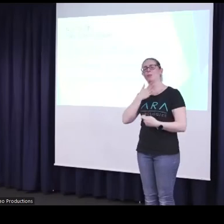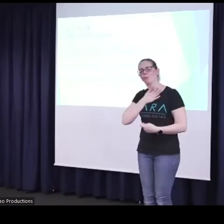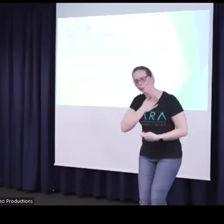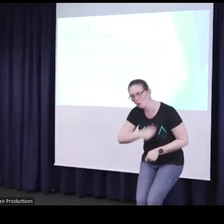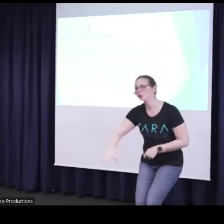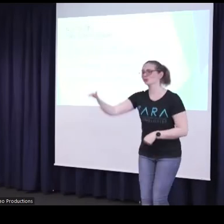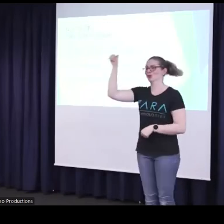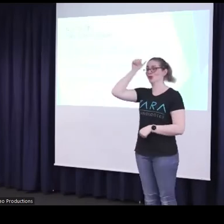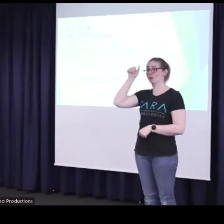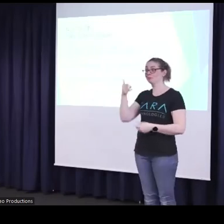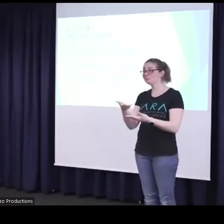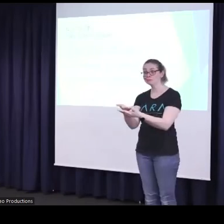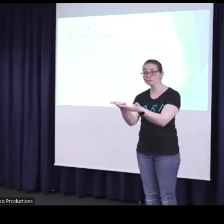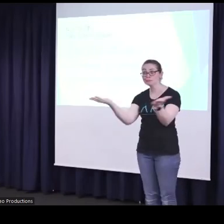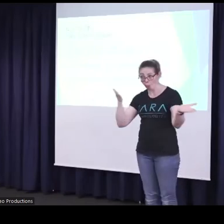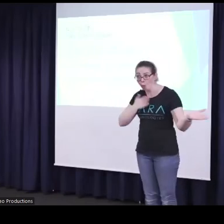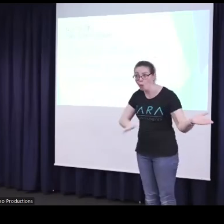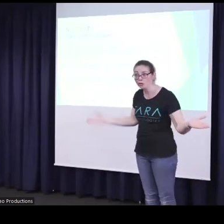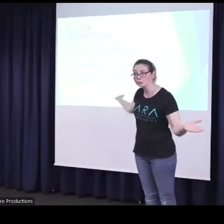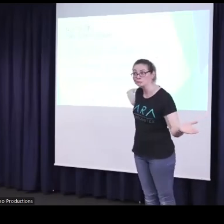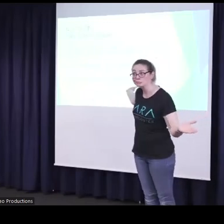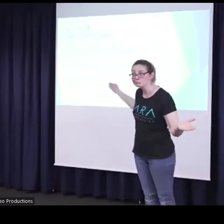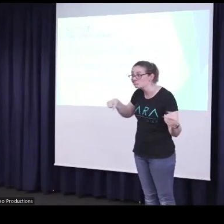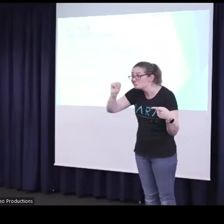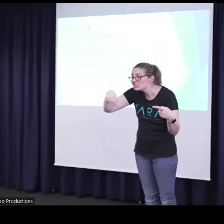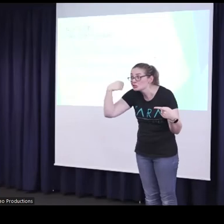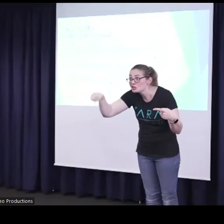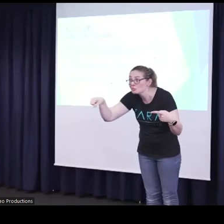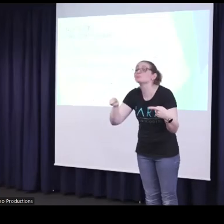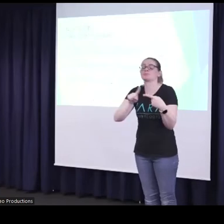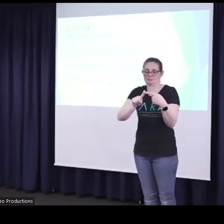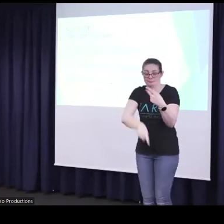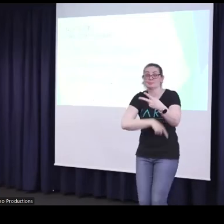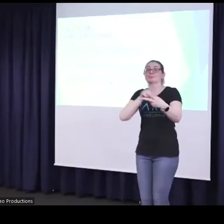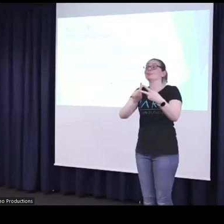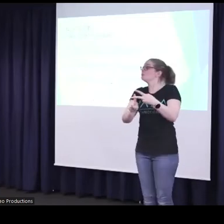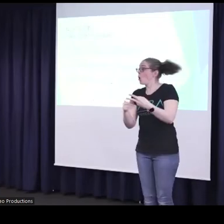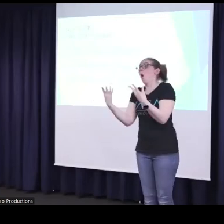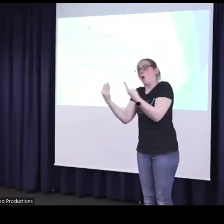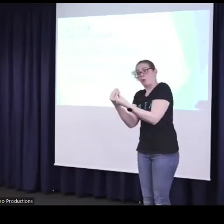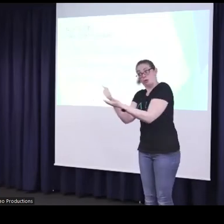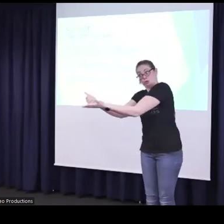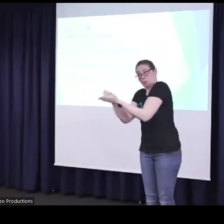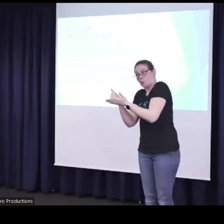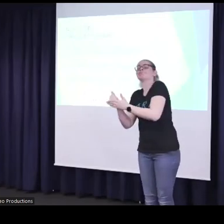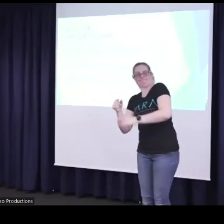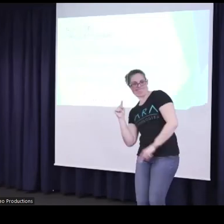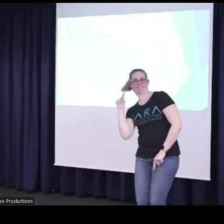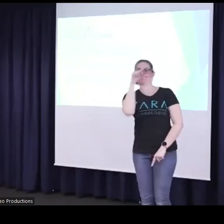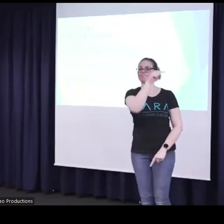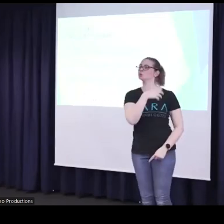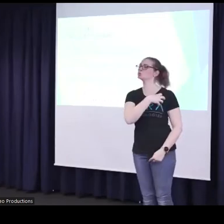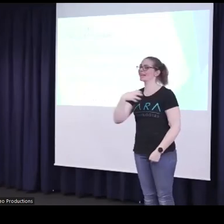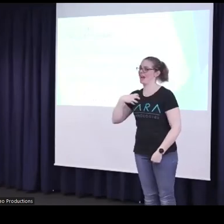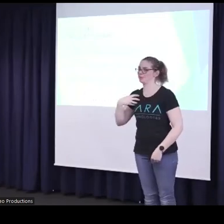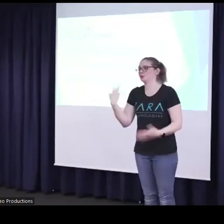So our team at CARA firstly want to know, do you want this technology? Yes or no? And then